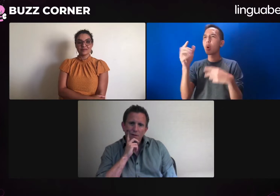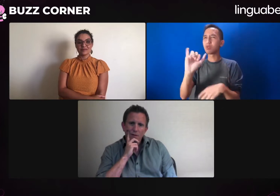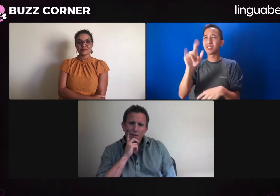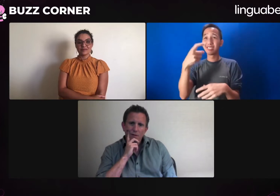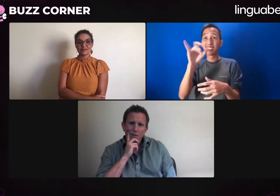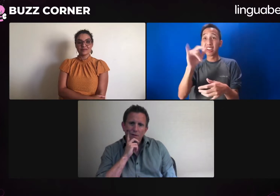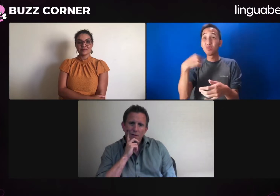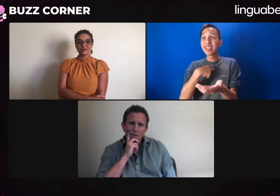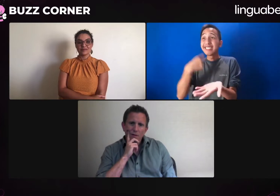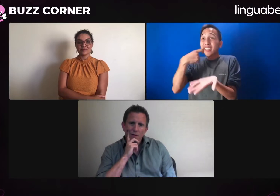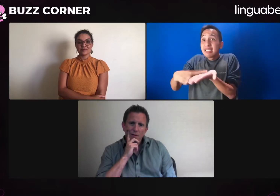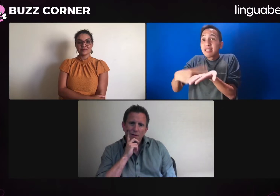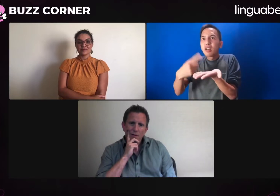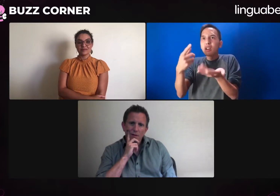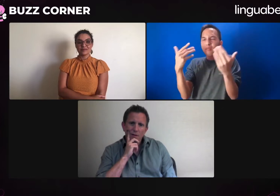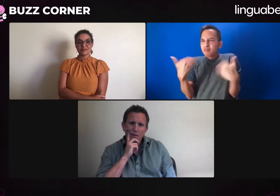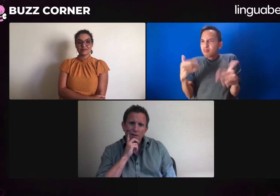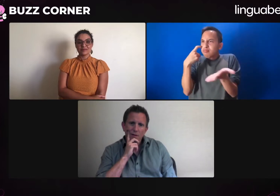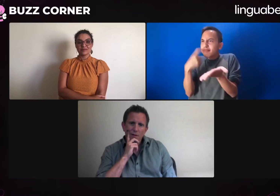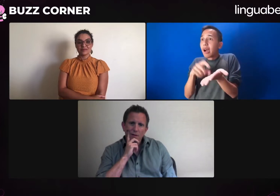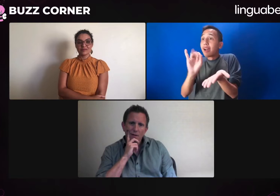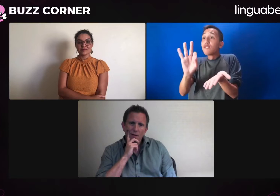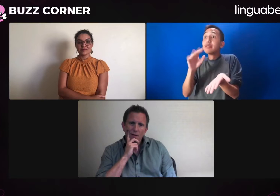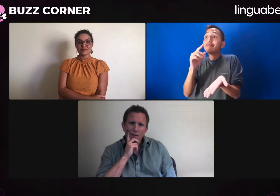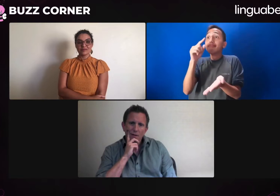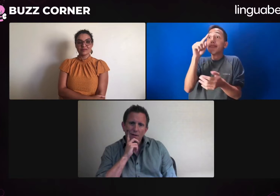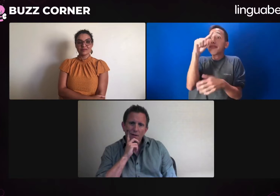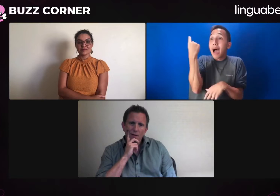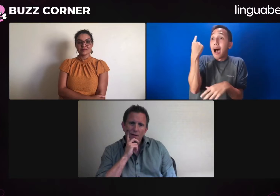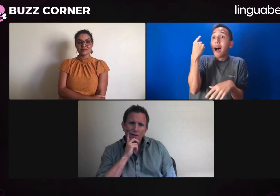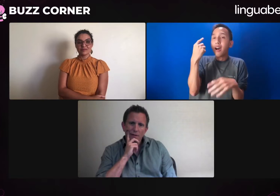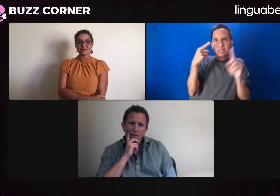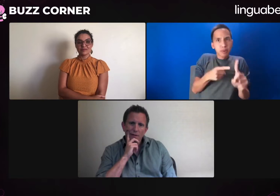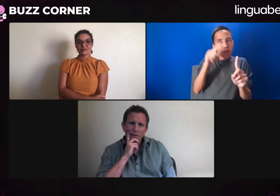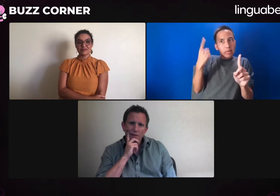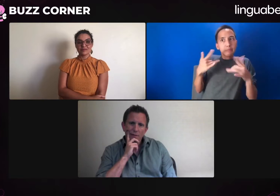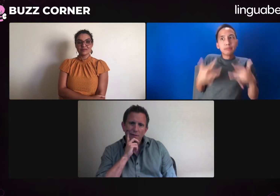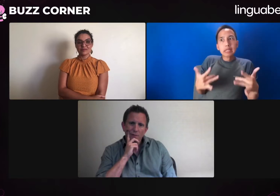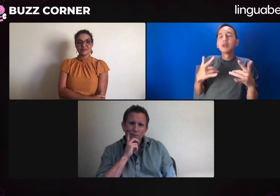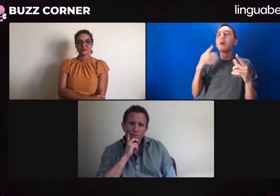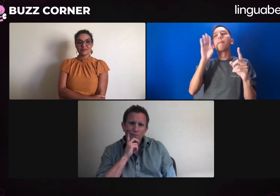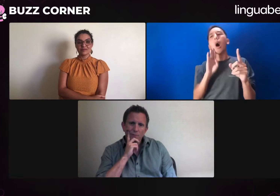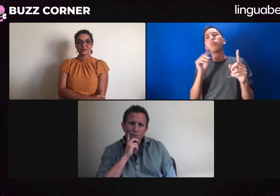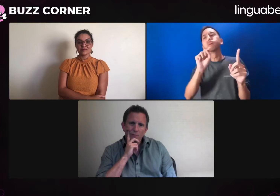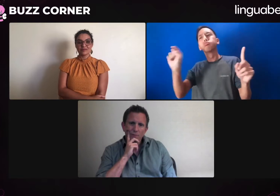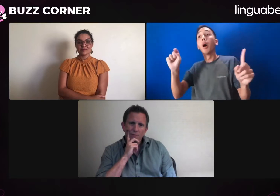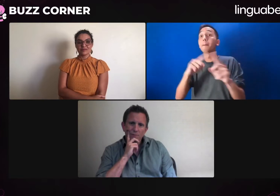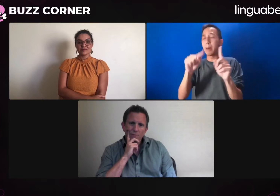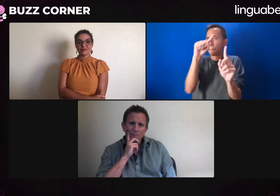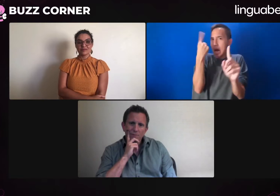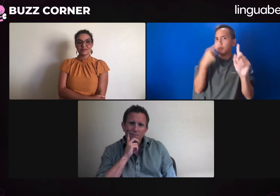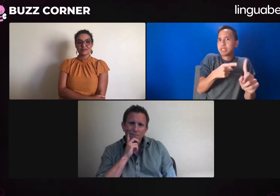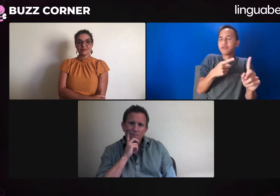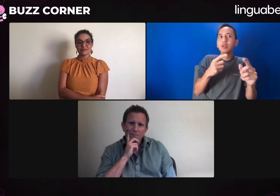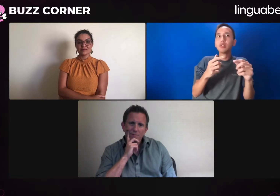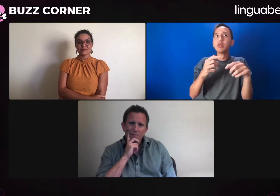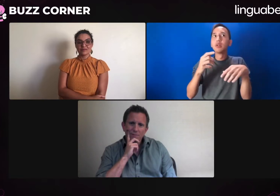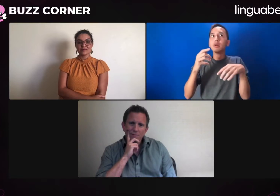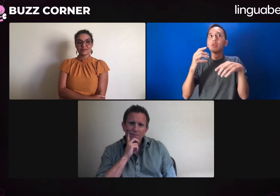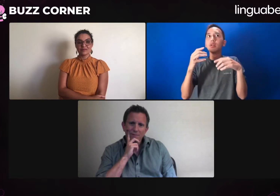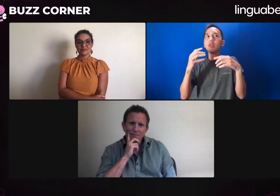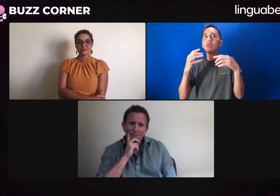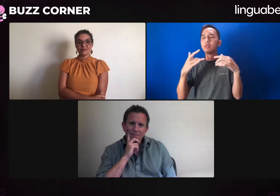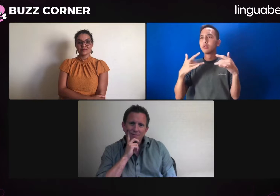of these programs and those who stay. And it could be because of the oppression that occurs. Maybe specifically Black, and I believe some